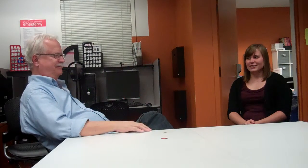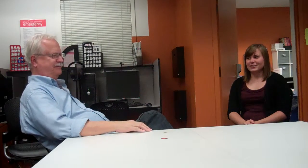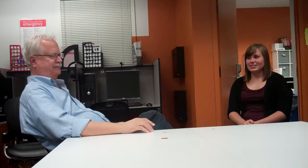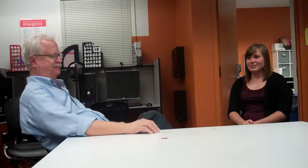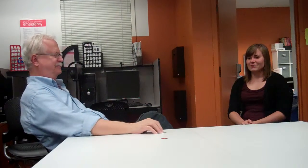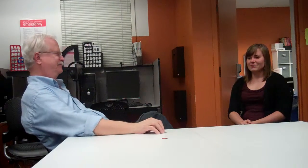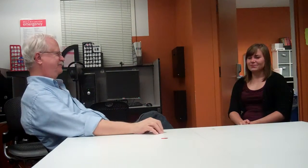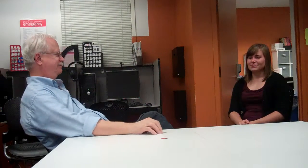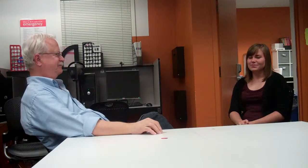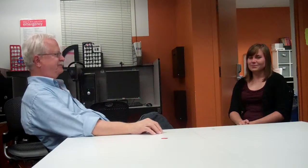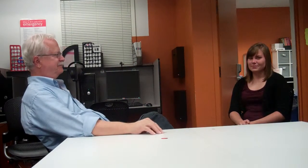things.